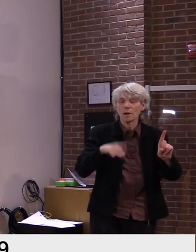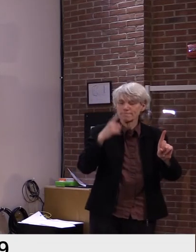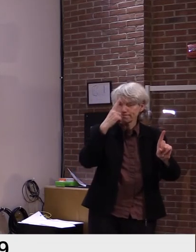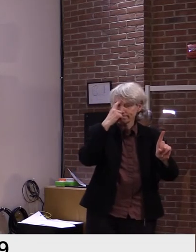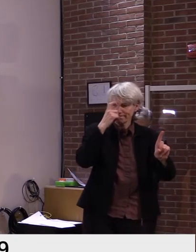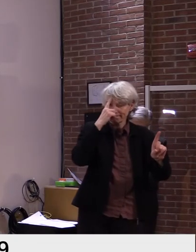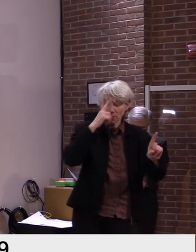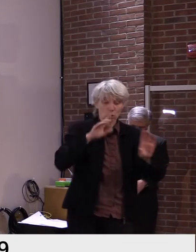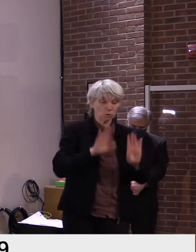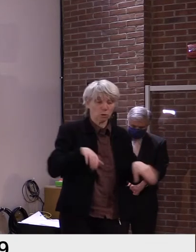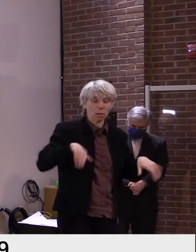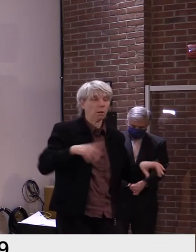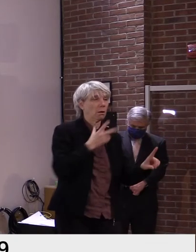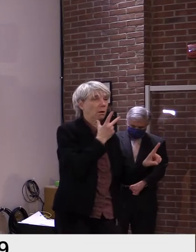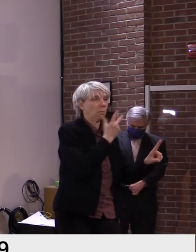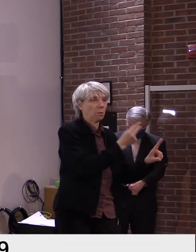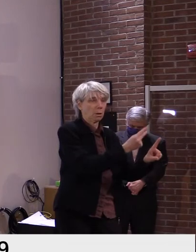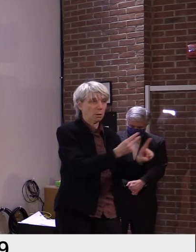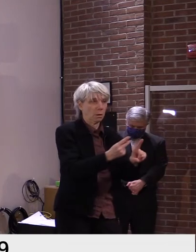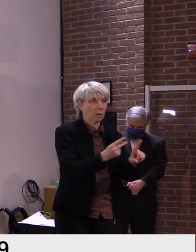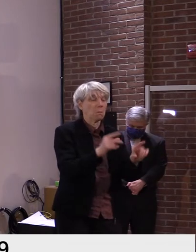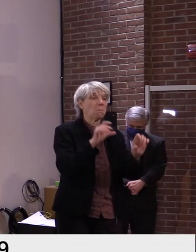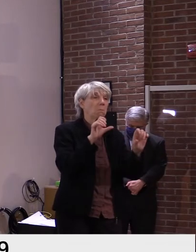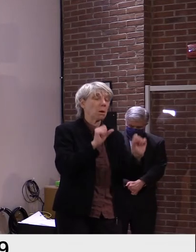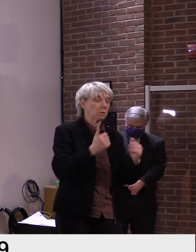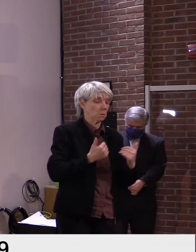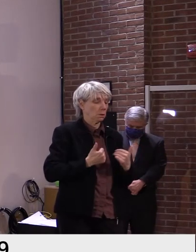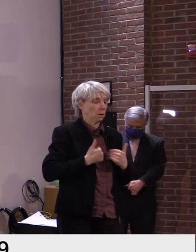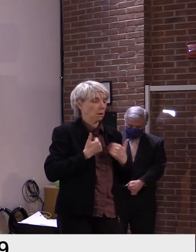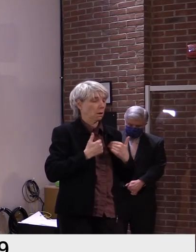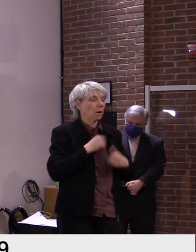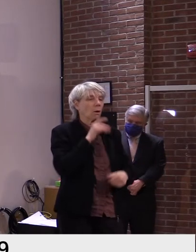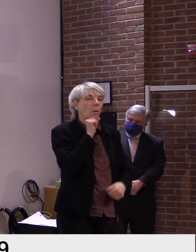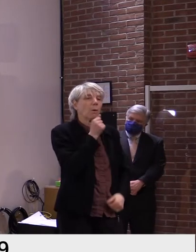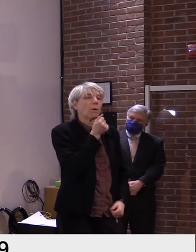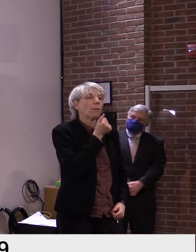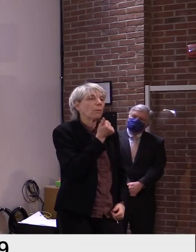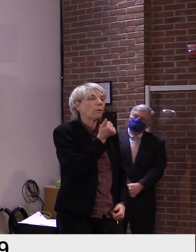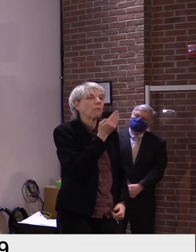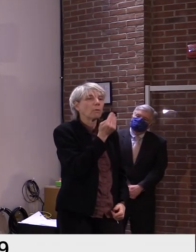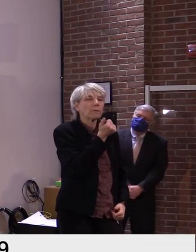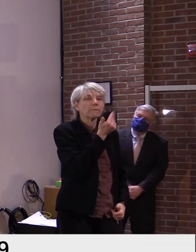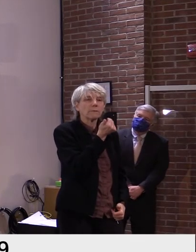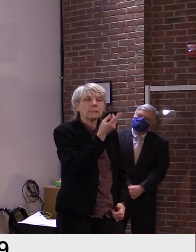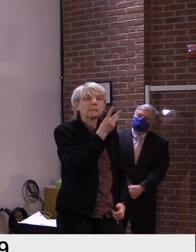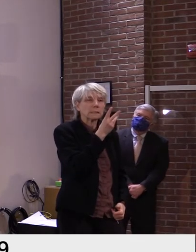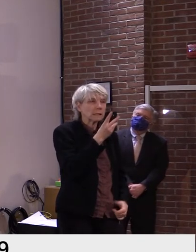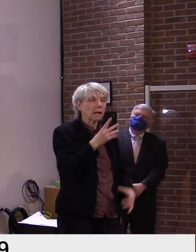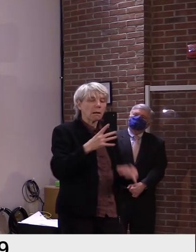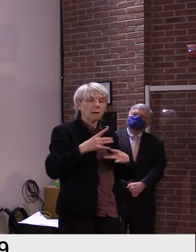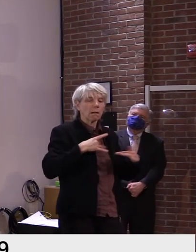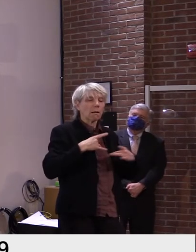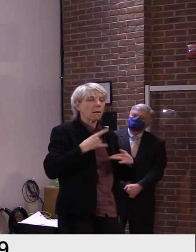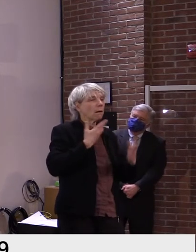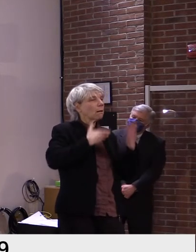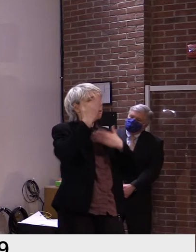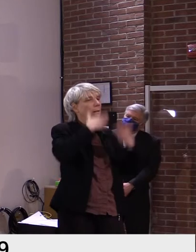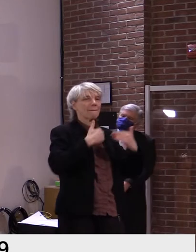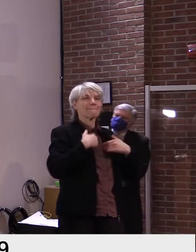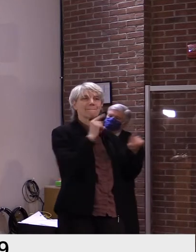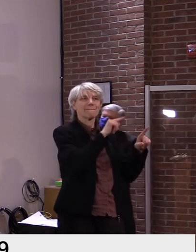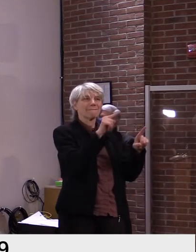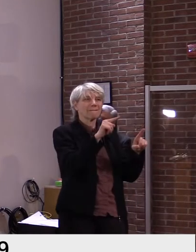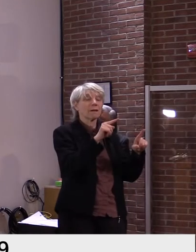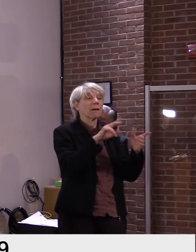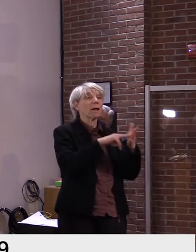among, you know, teenagers at least around the state. So, I mean, will we still